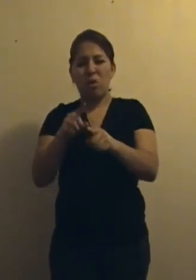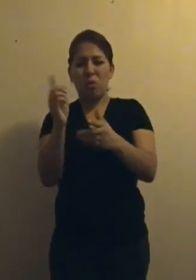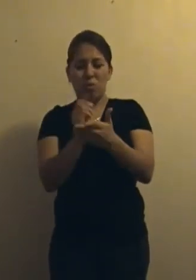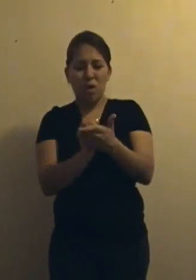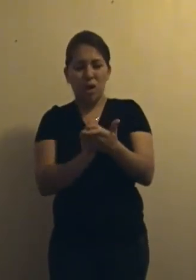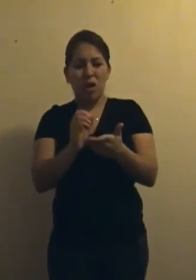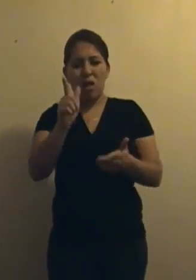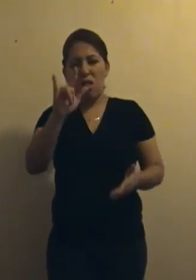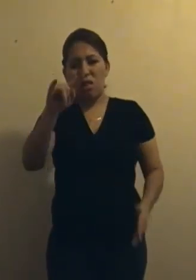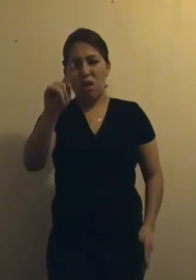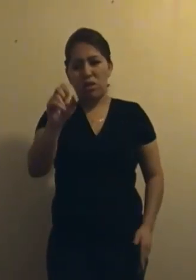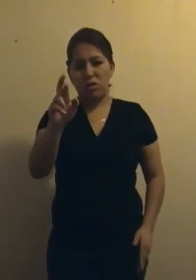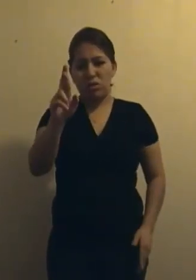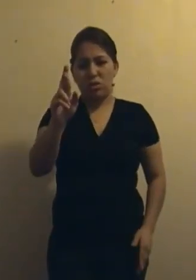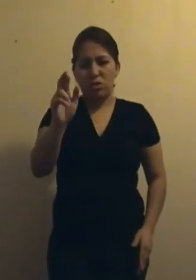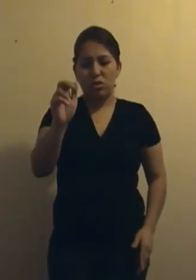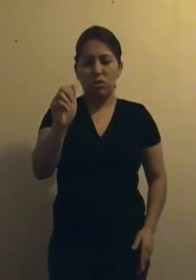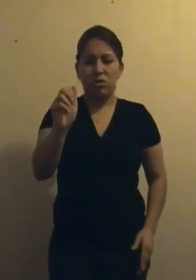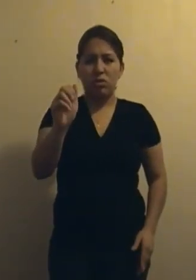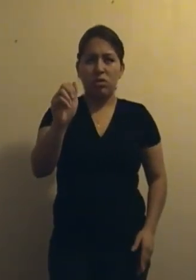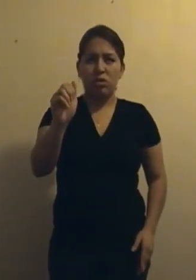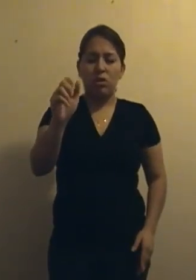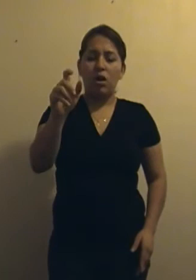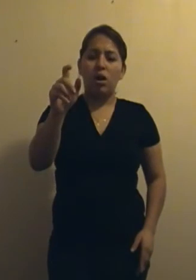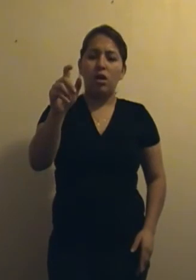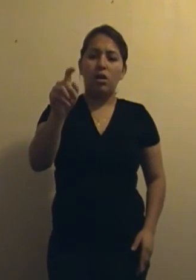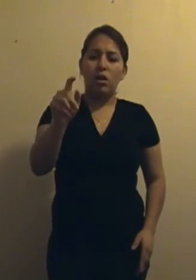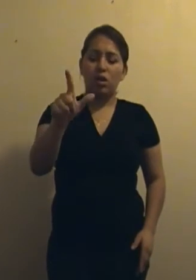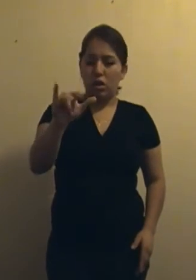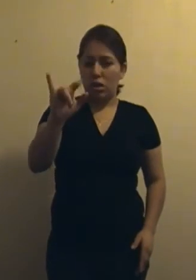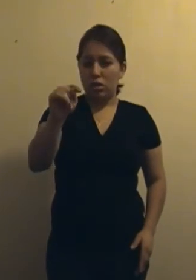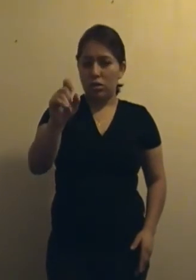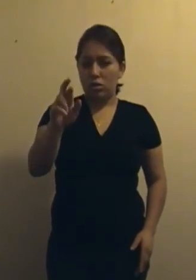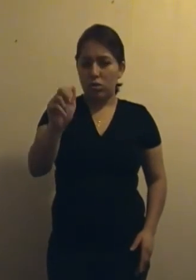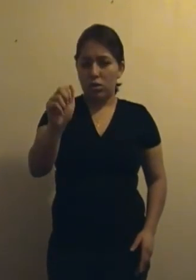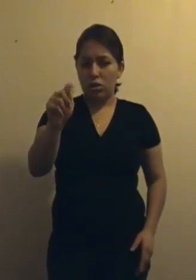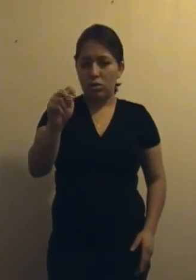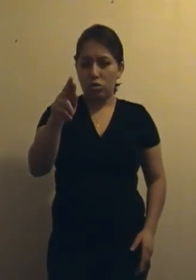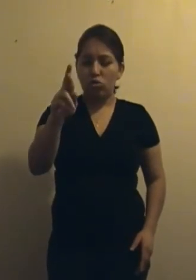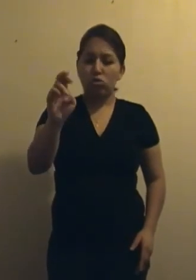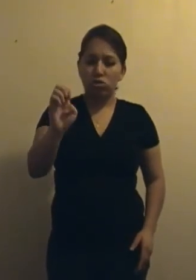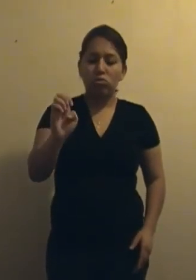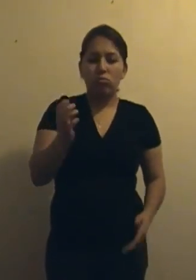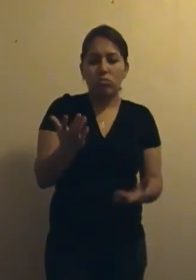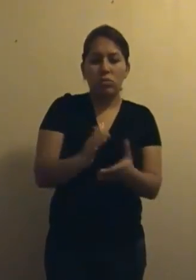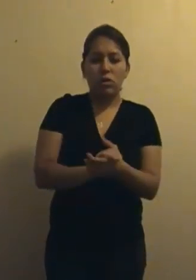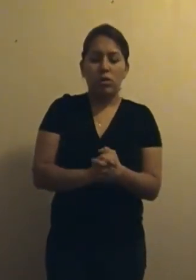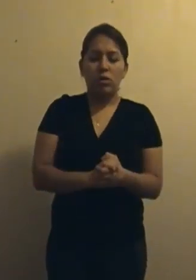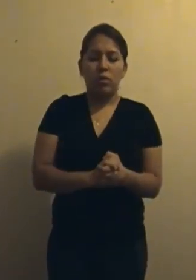will. Certainly not like a master's thesis, but it's a start. So students are